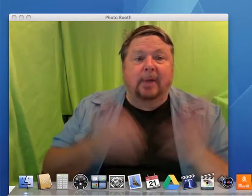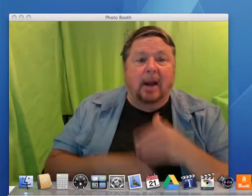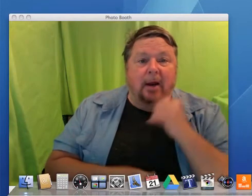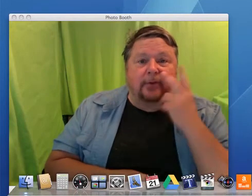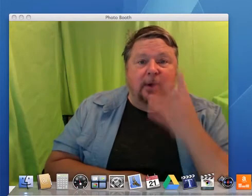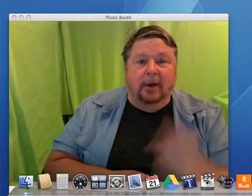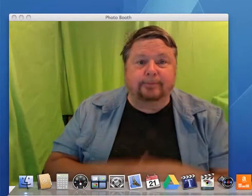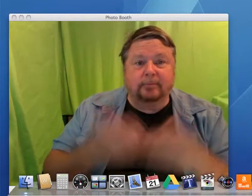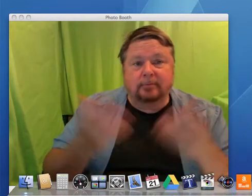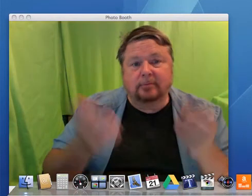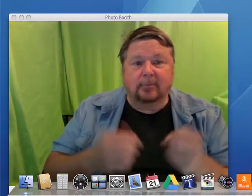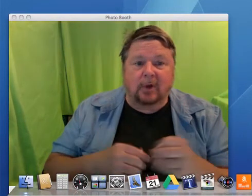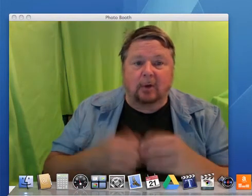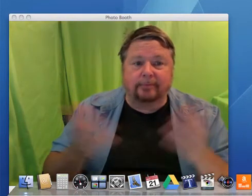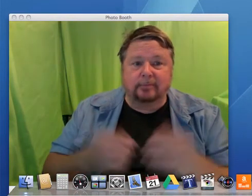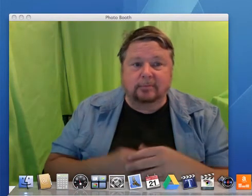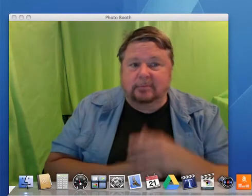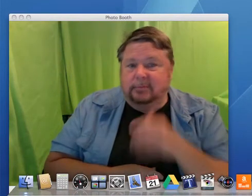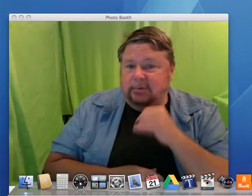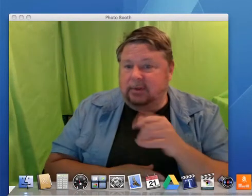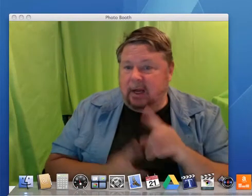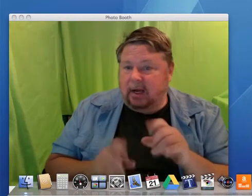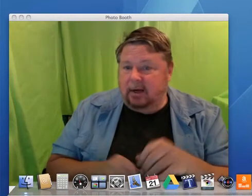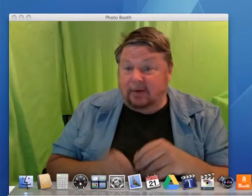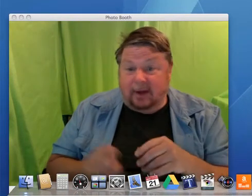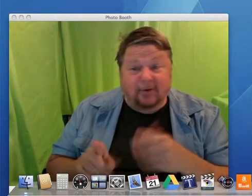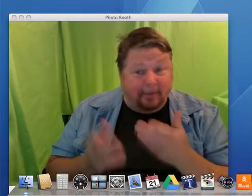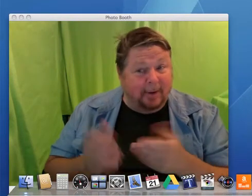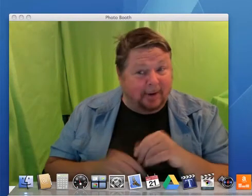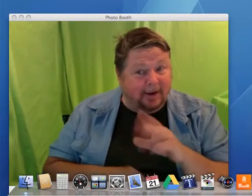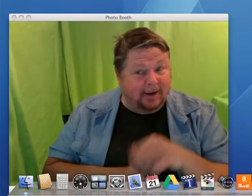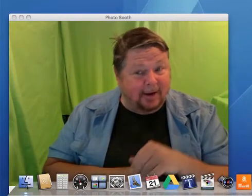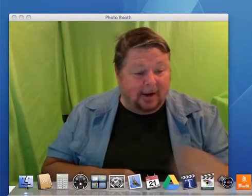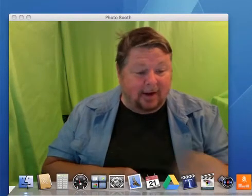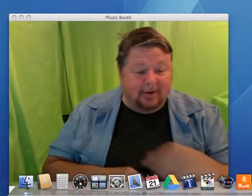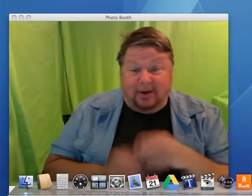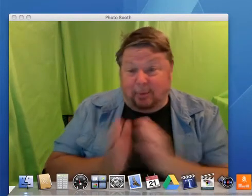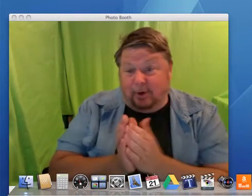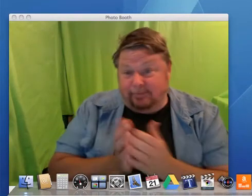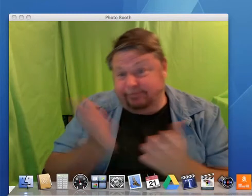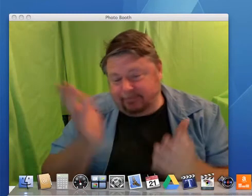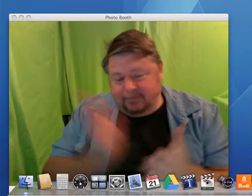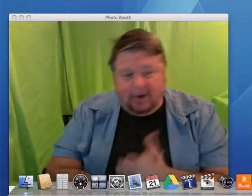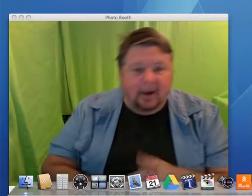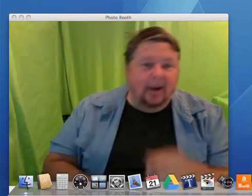but I don't see it here. So it's not on the test. Actually, it might be on the test. It's in the book.